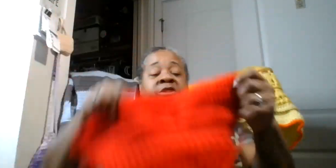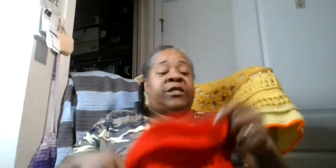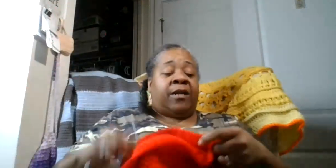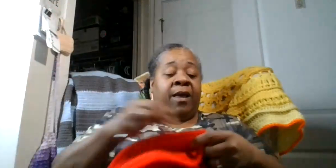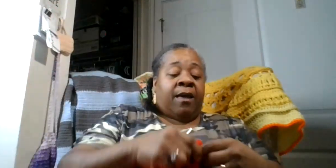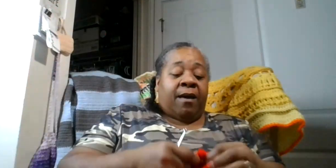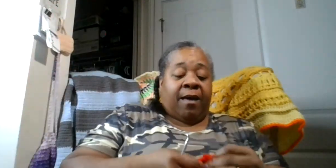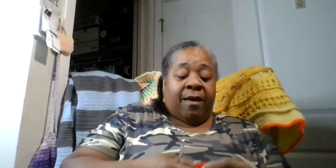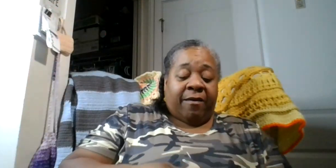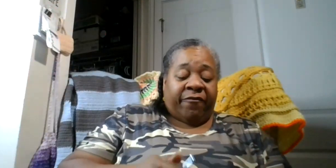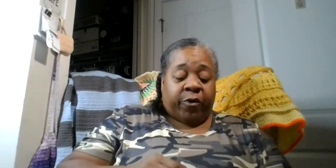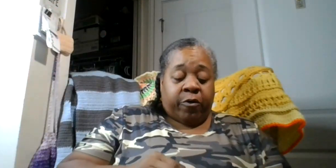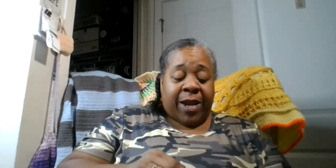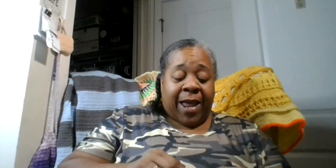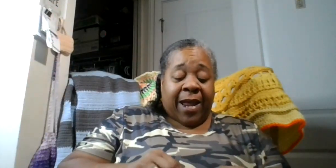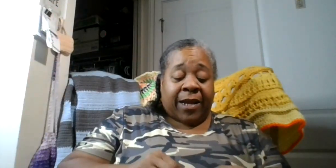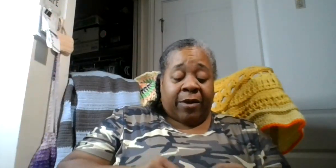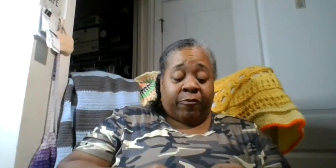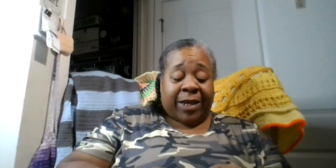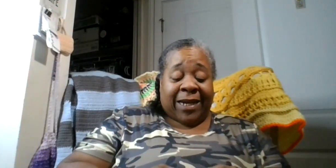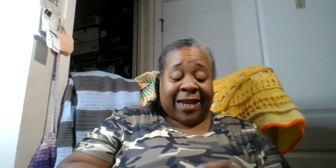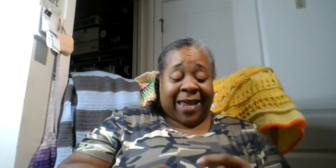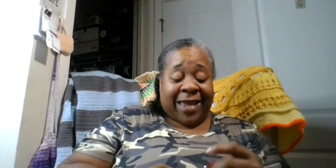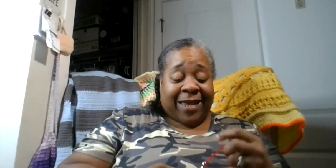version of Create and Relate.